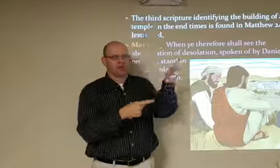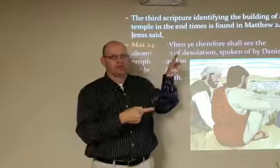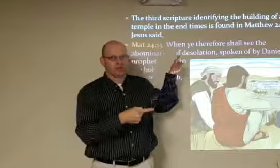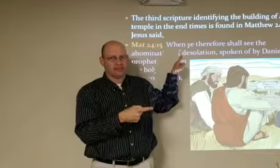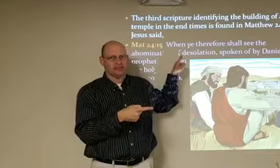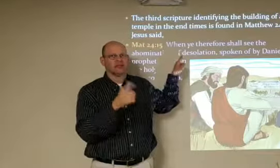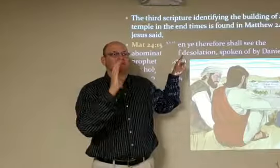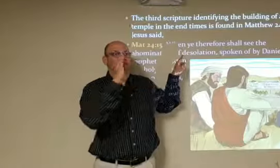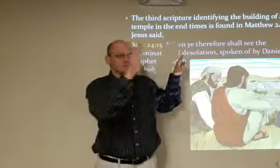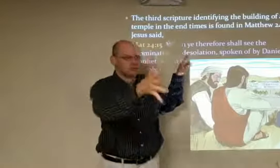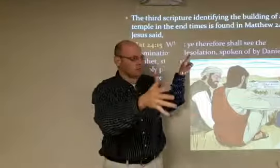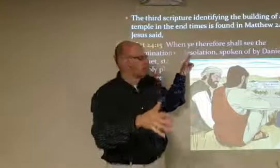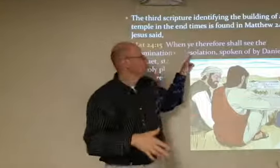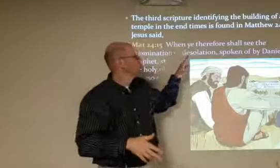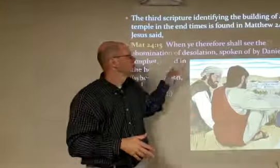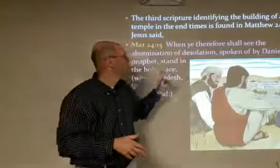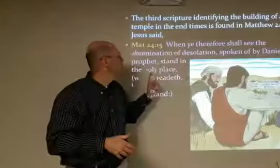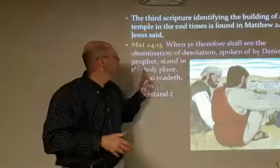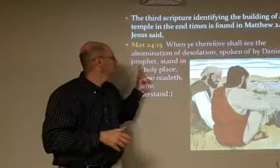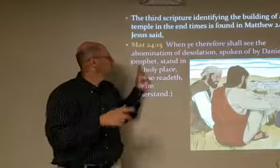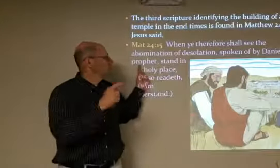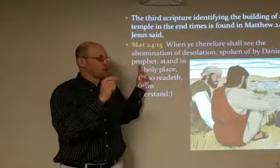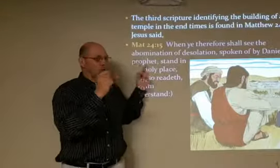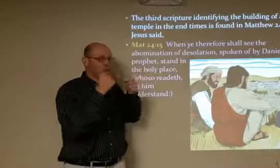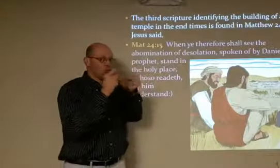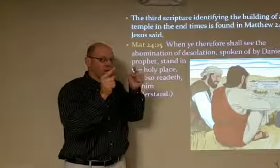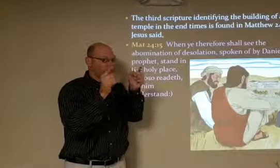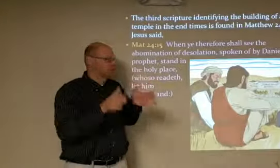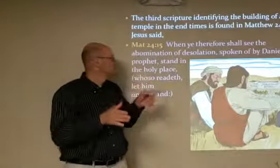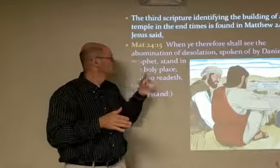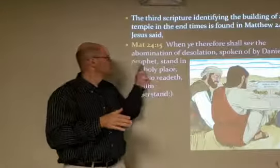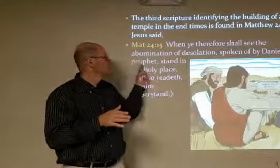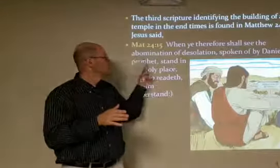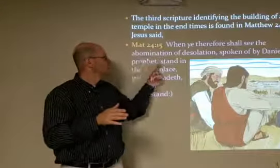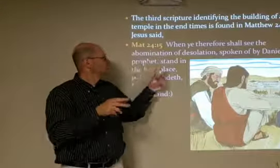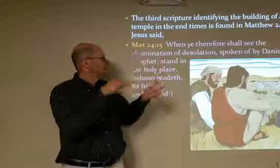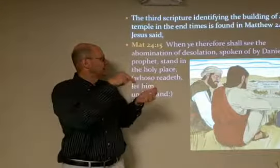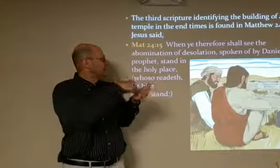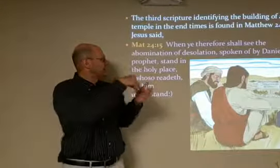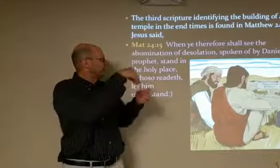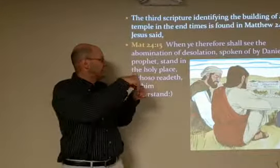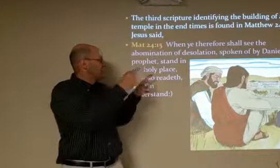Again, Daniel wrote prophecy in regards to the Antichrist.